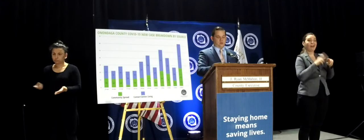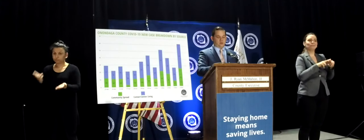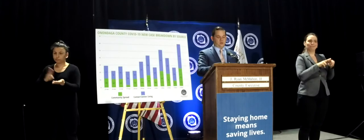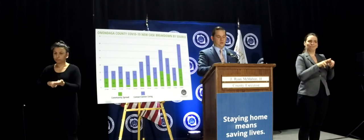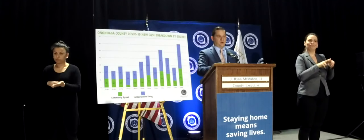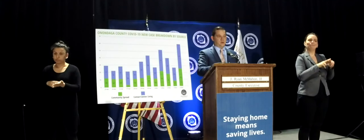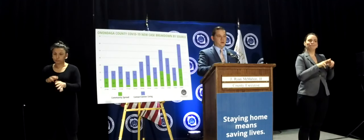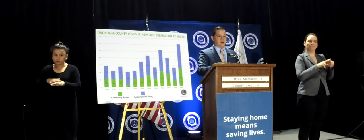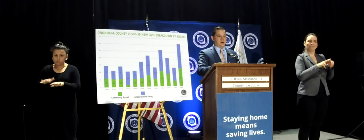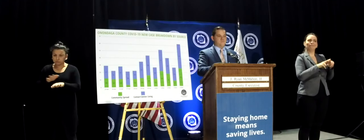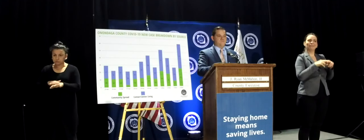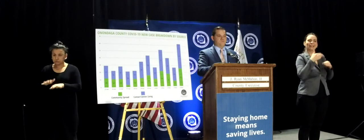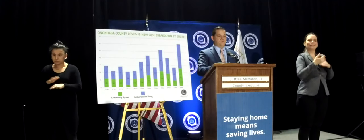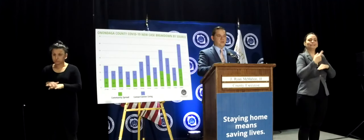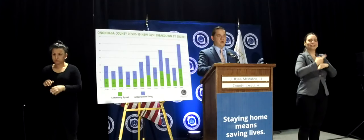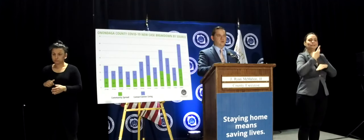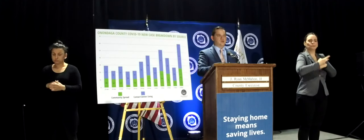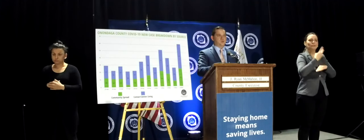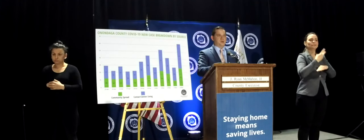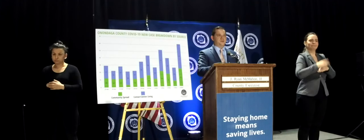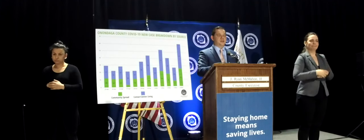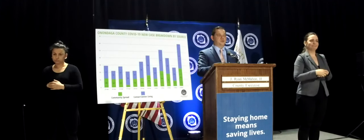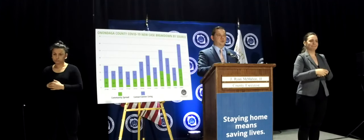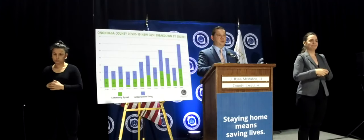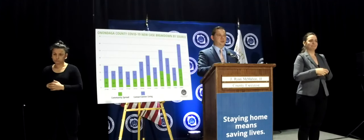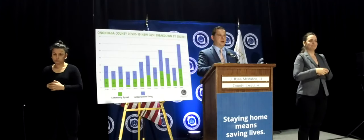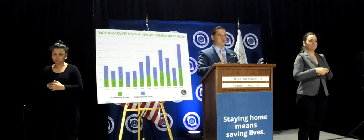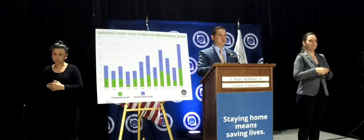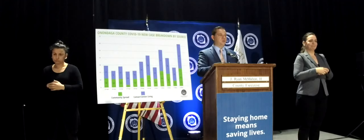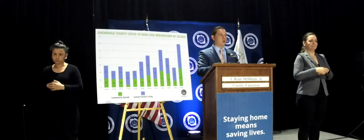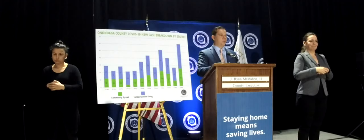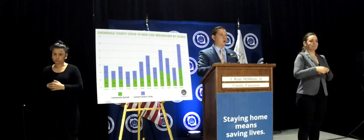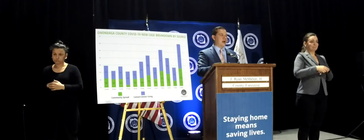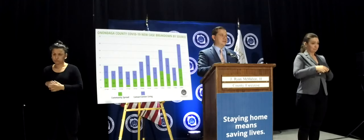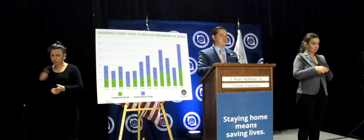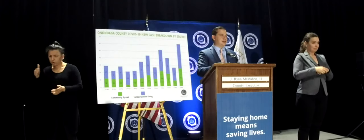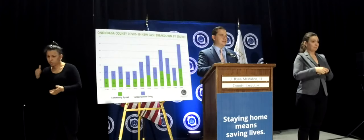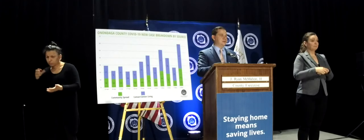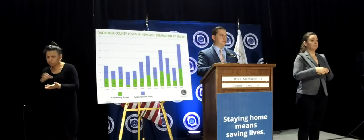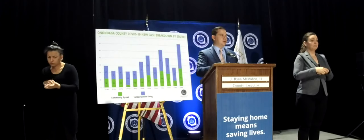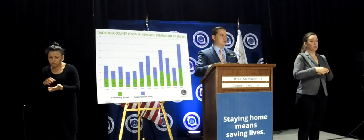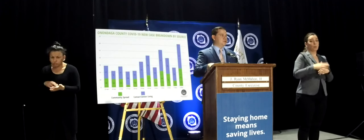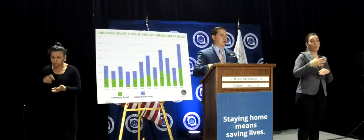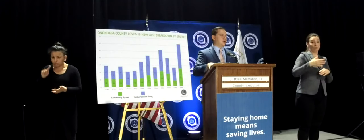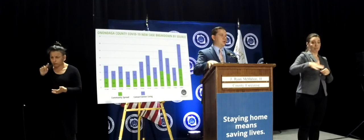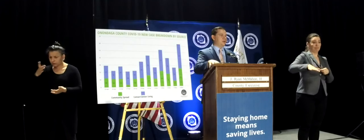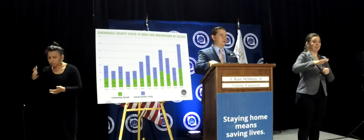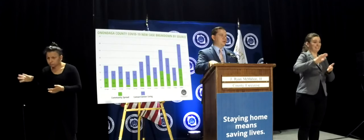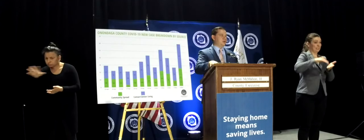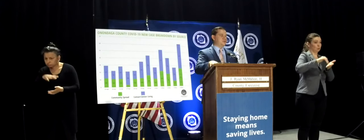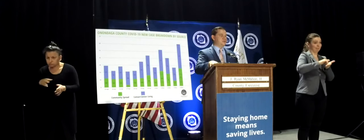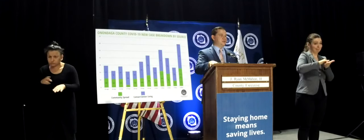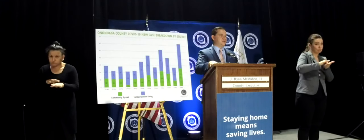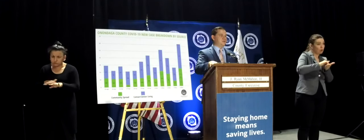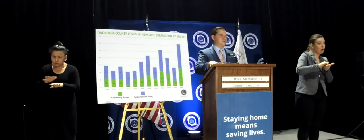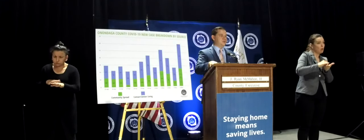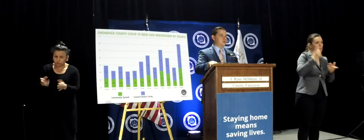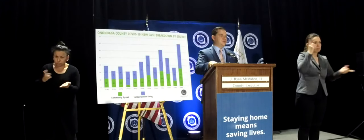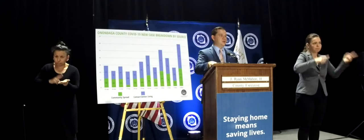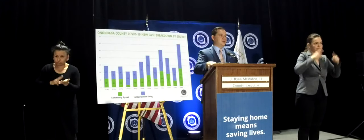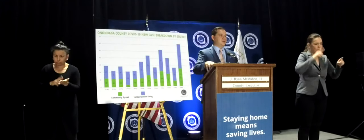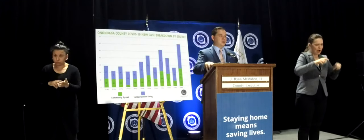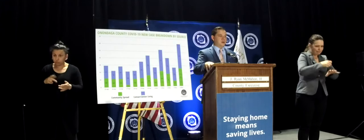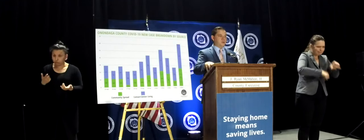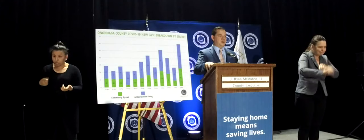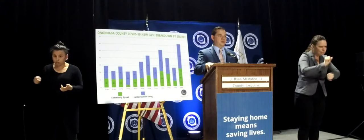to all the other counties as well in the central region about doing more proactive testing. Start going into your assisted living